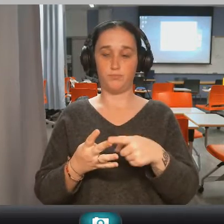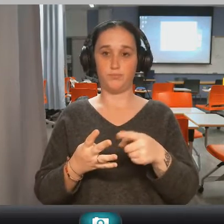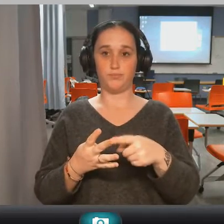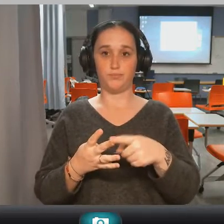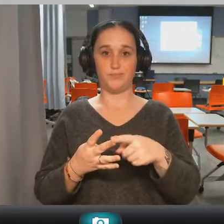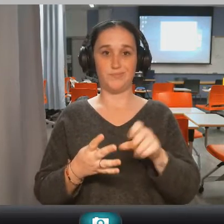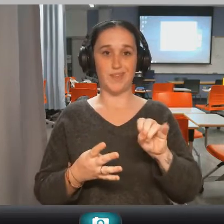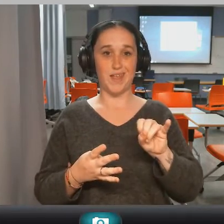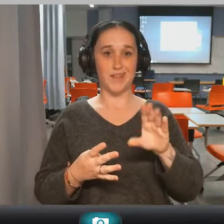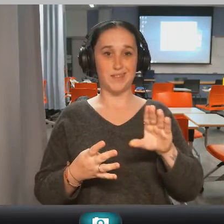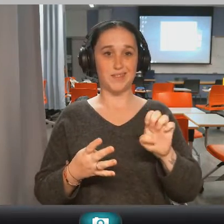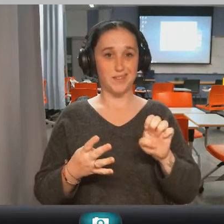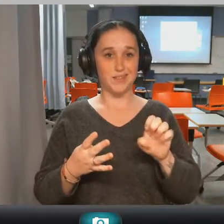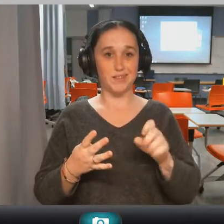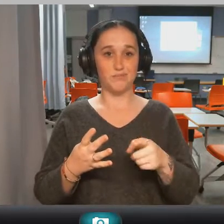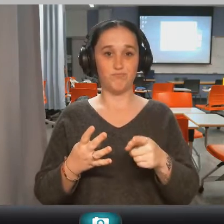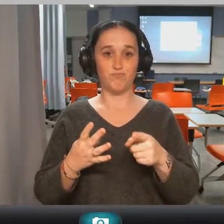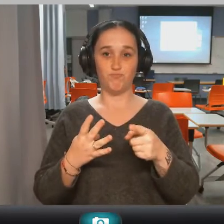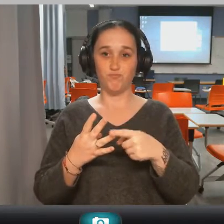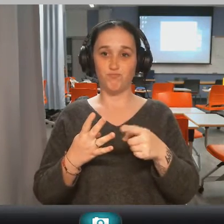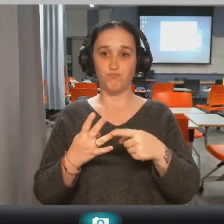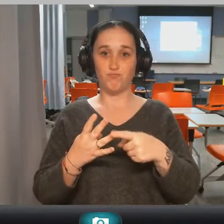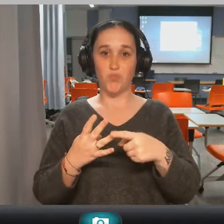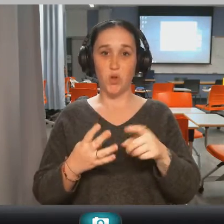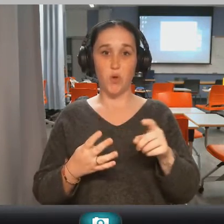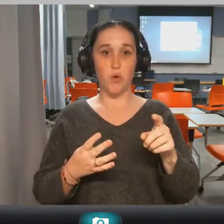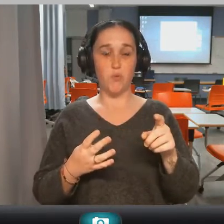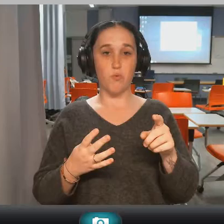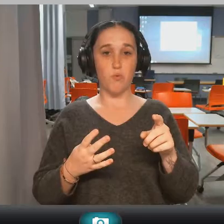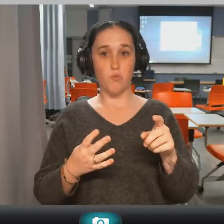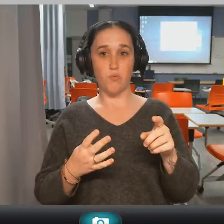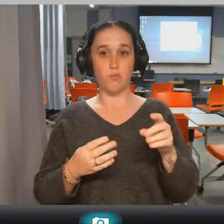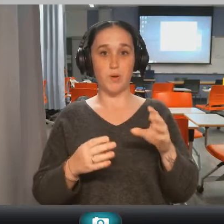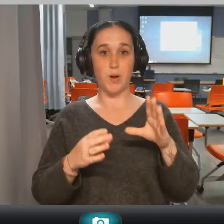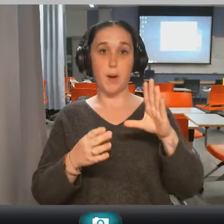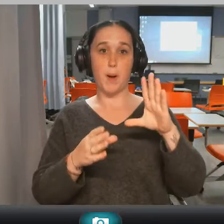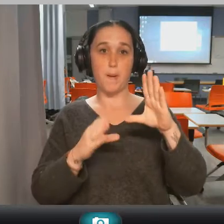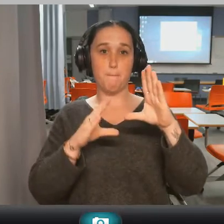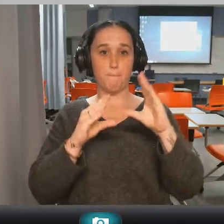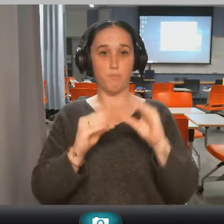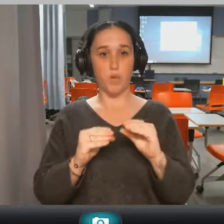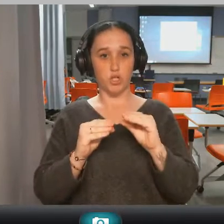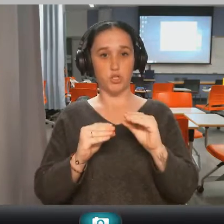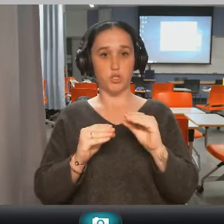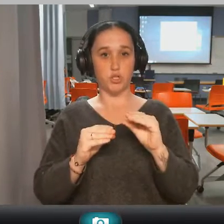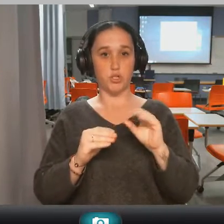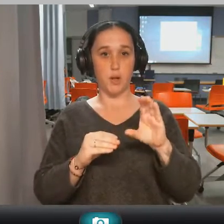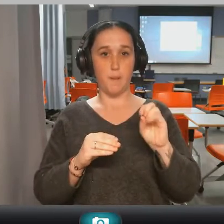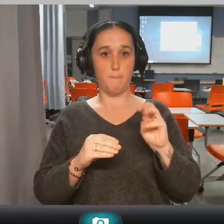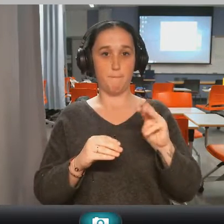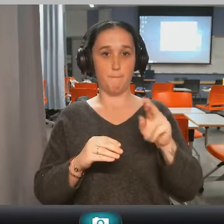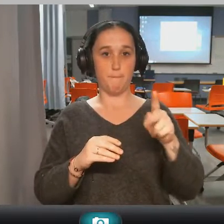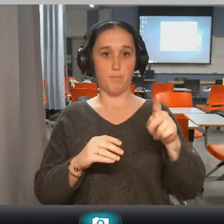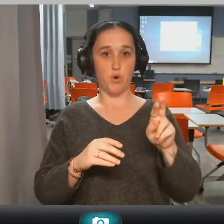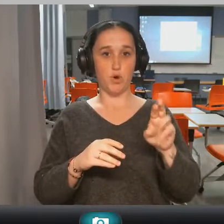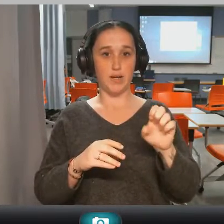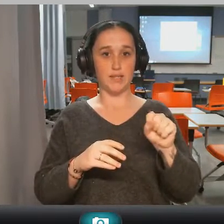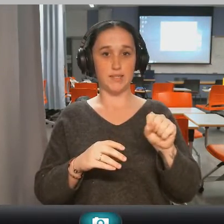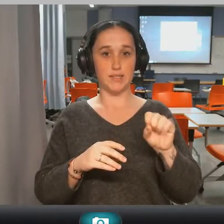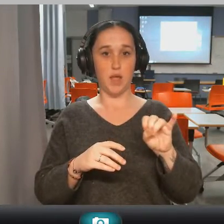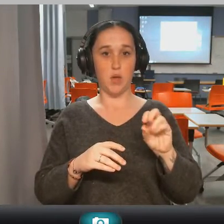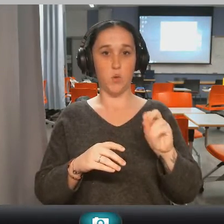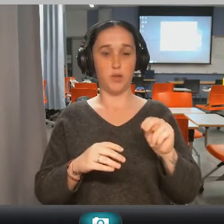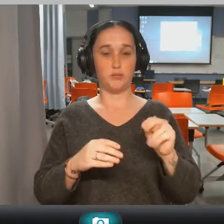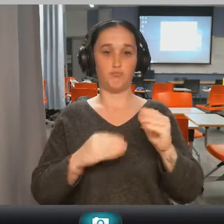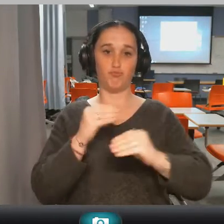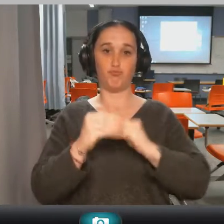compression wrap, like an ACE wrap or a bandage, and then you're going to try to elevate that as much as you can. And that's what